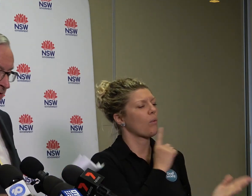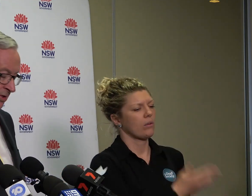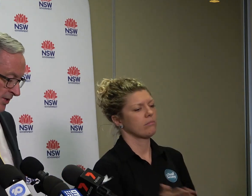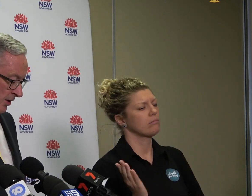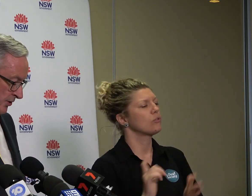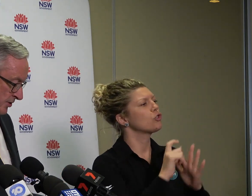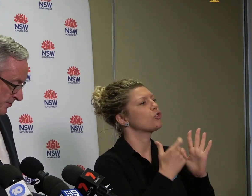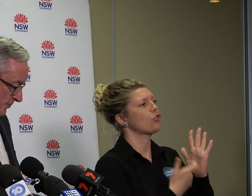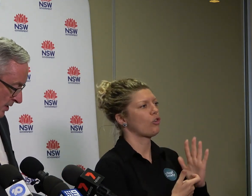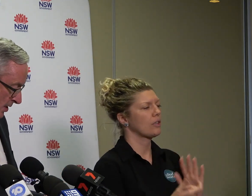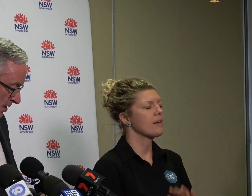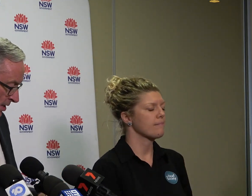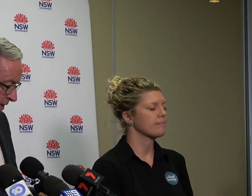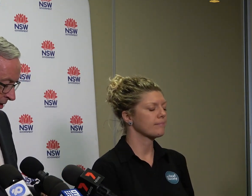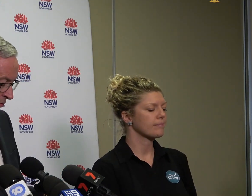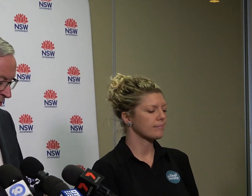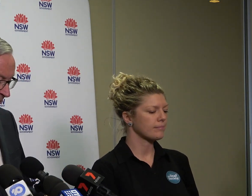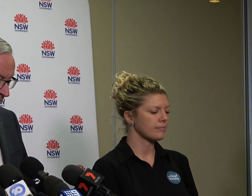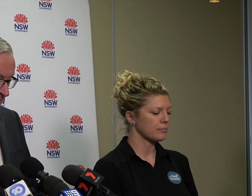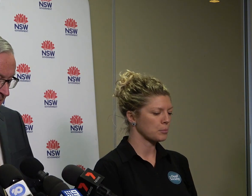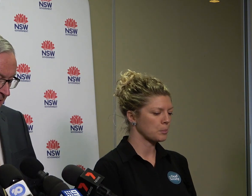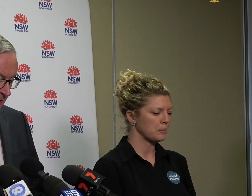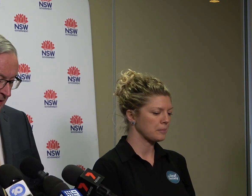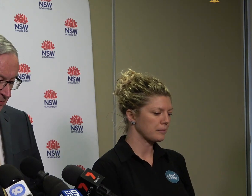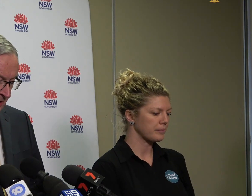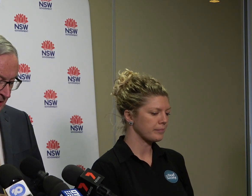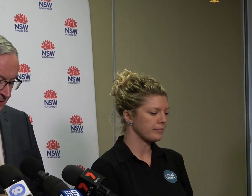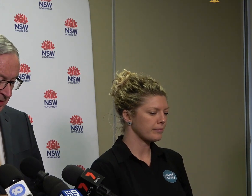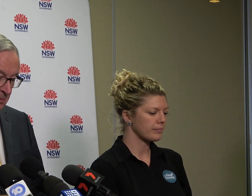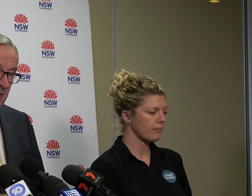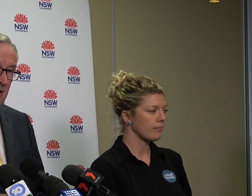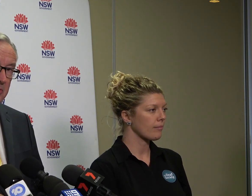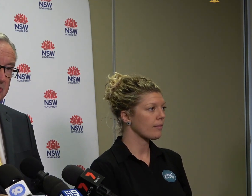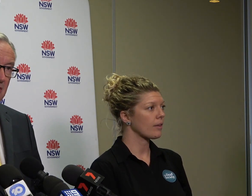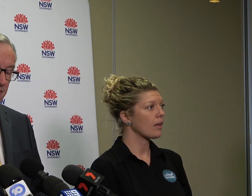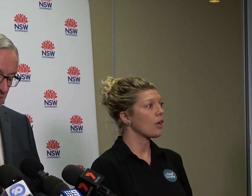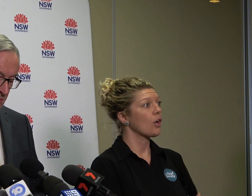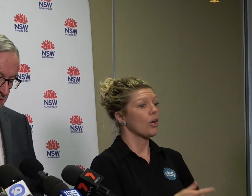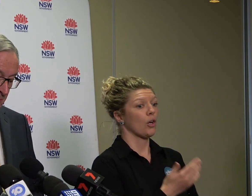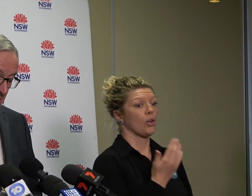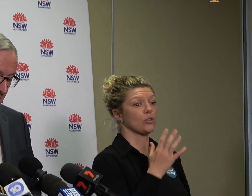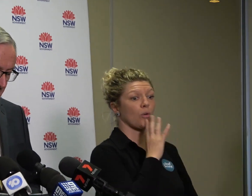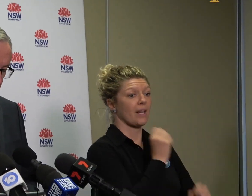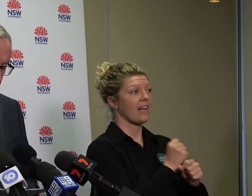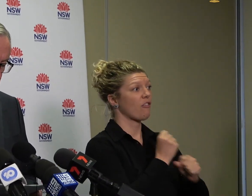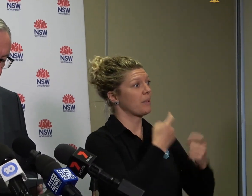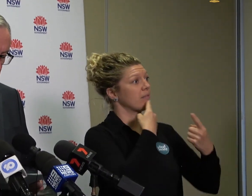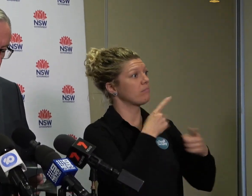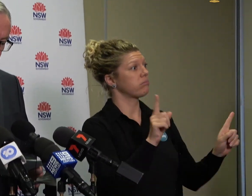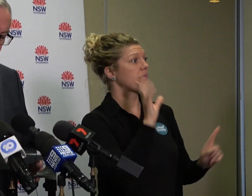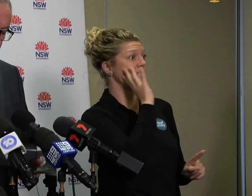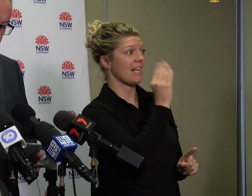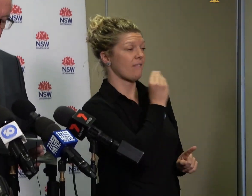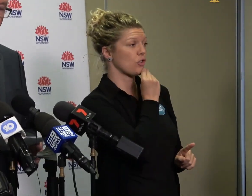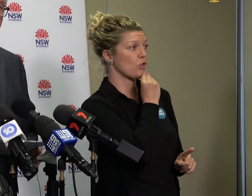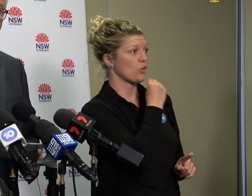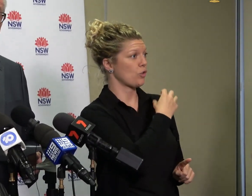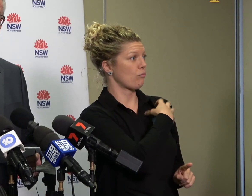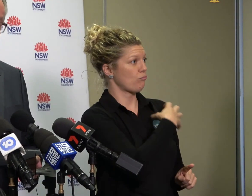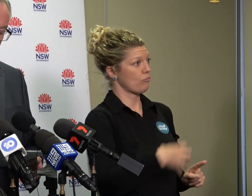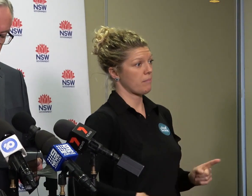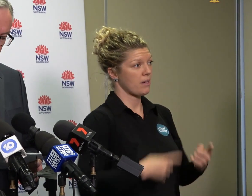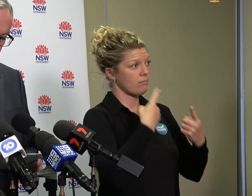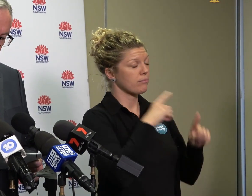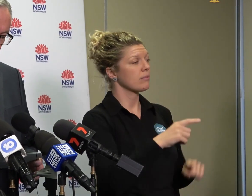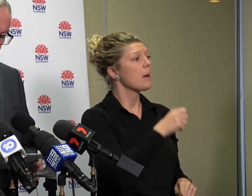more things to say on this. We had, as we announced in Parliament this afternoon, as the Premier announced, a